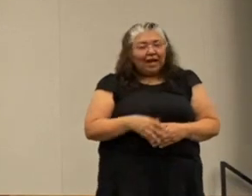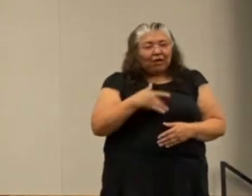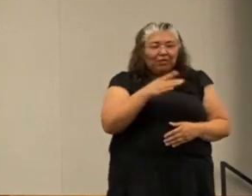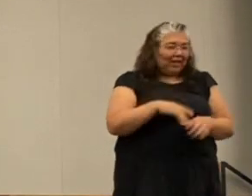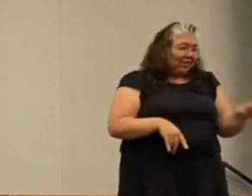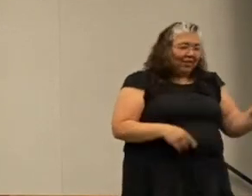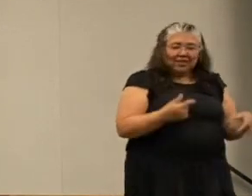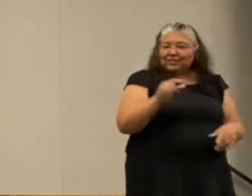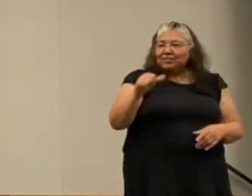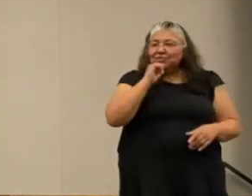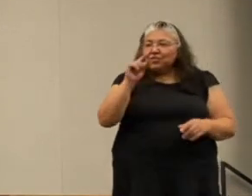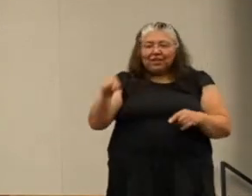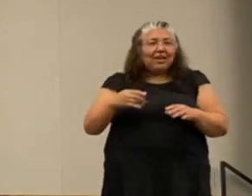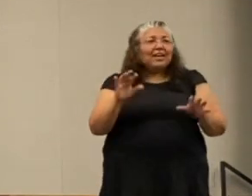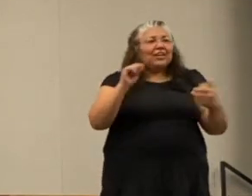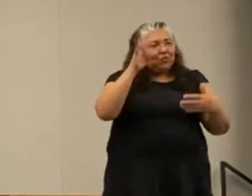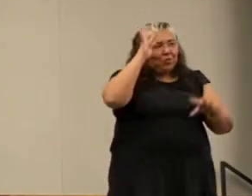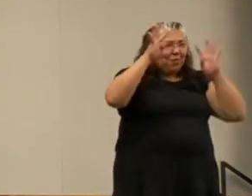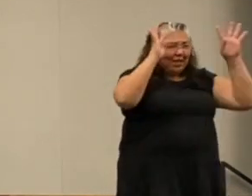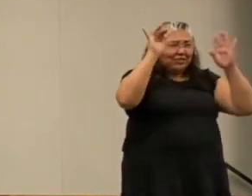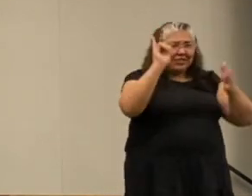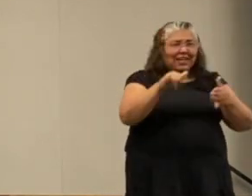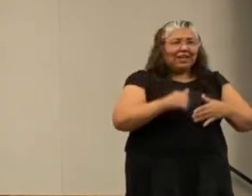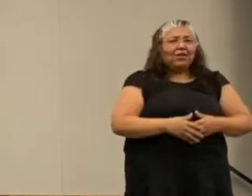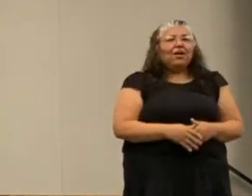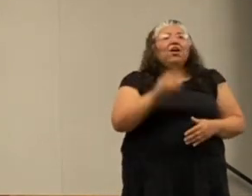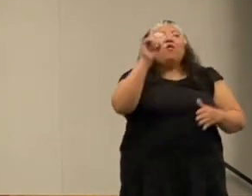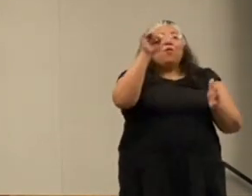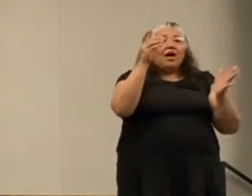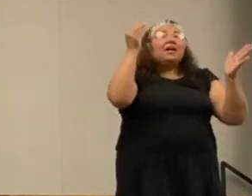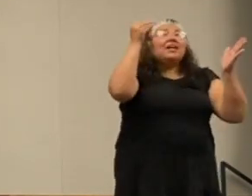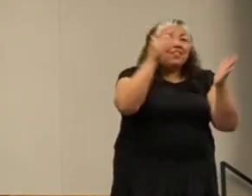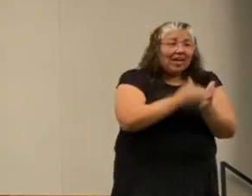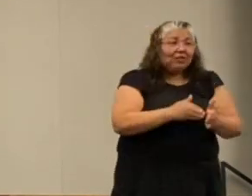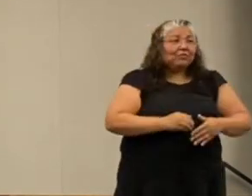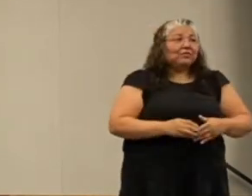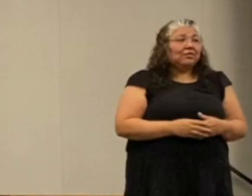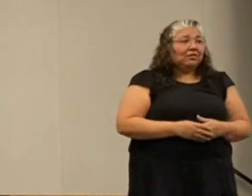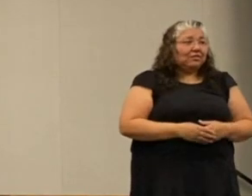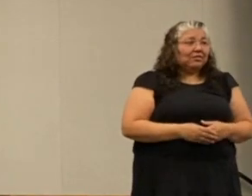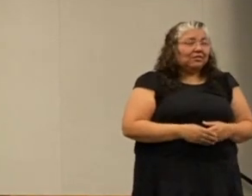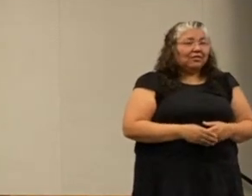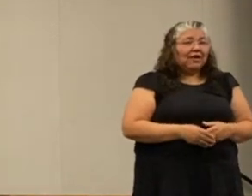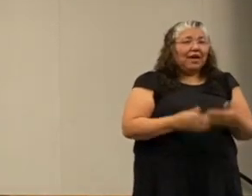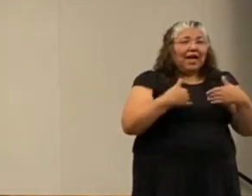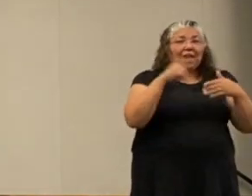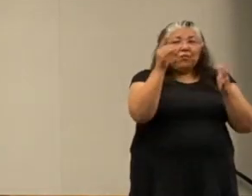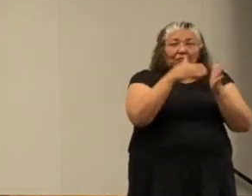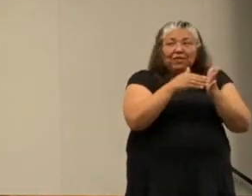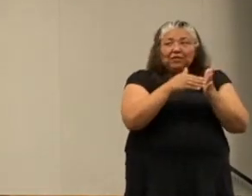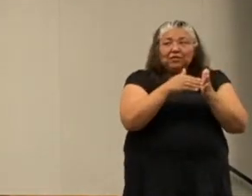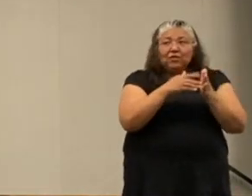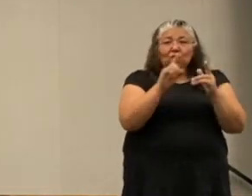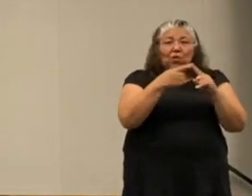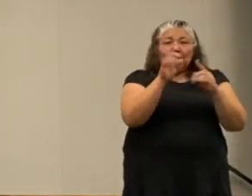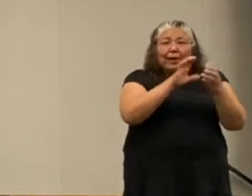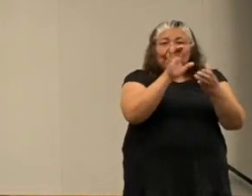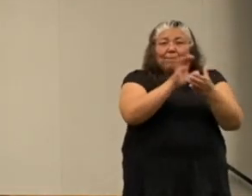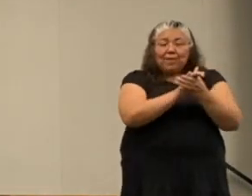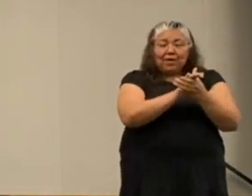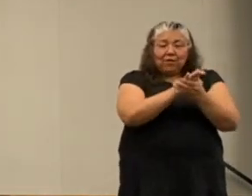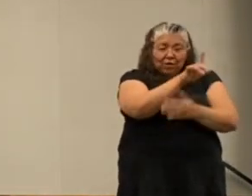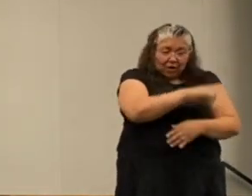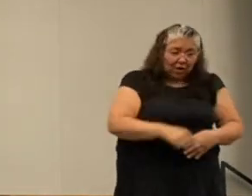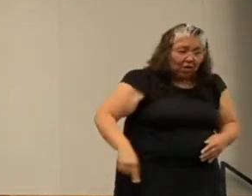I don't like it here. It doesn't go there. Can you imagine? 1,000. Okay? He had 1,000. And when he married them